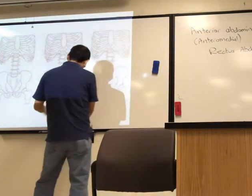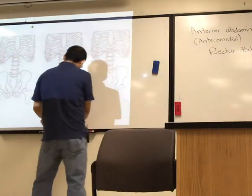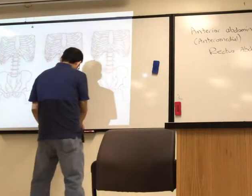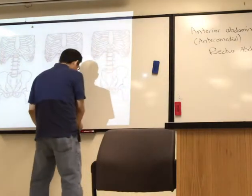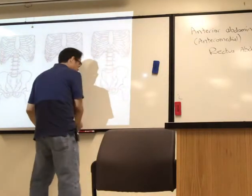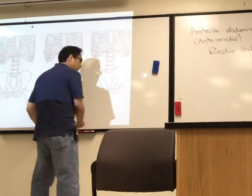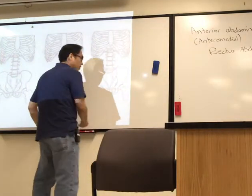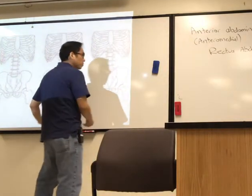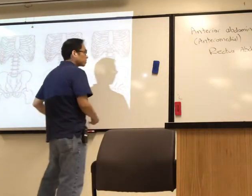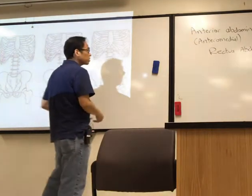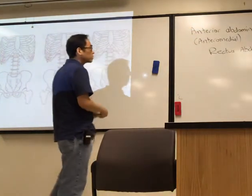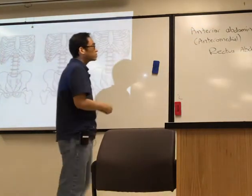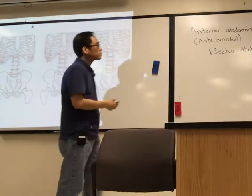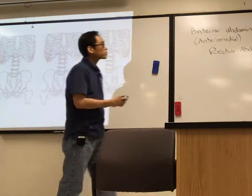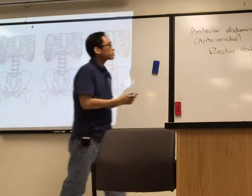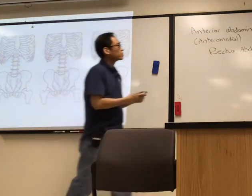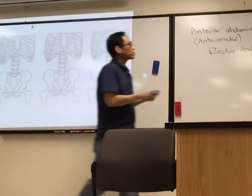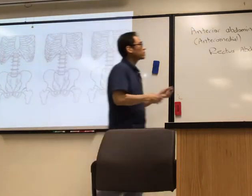Linea alba is spelled.